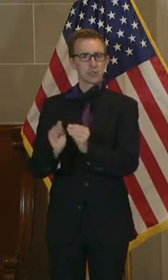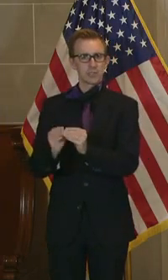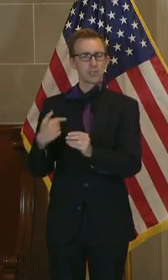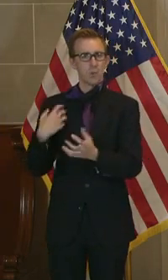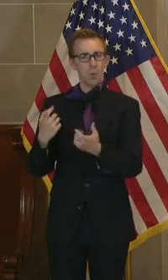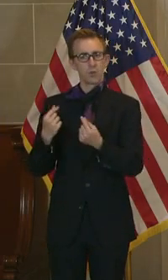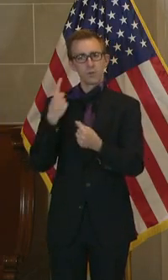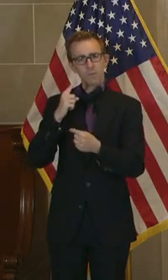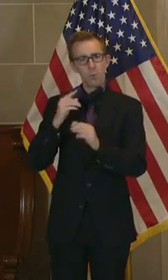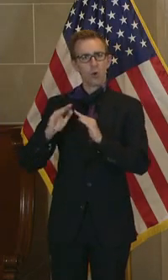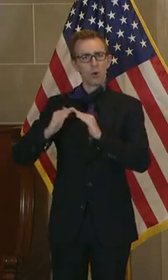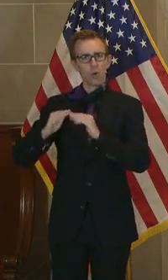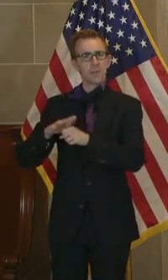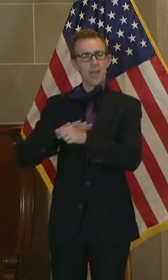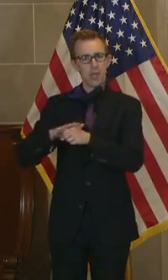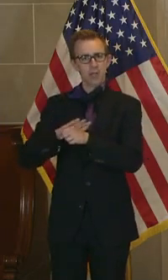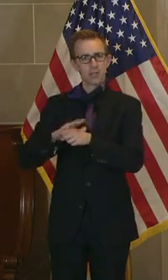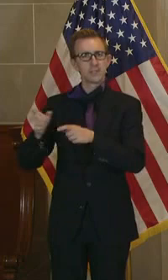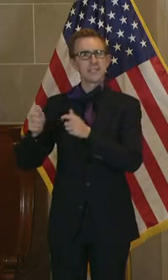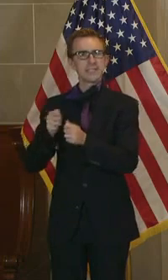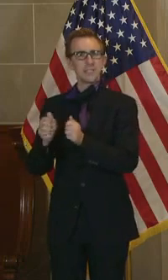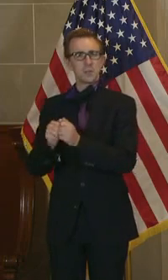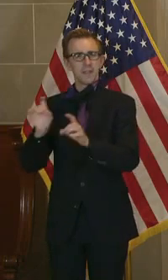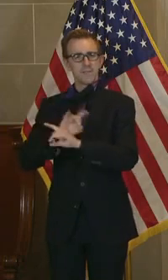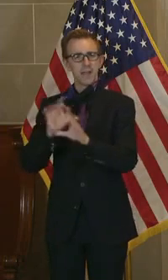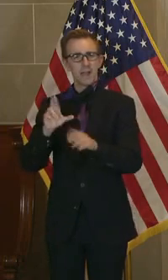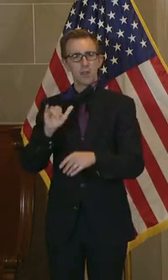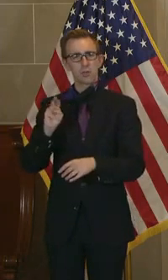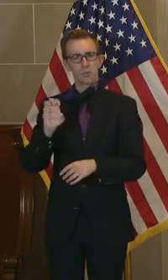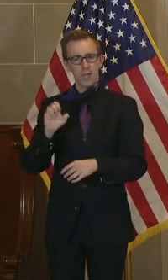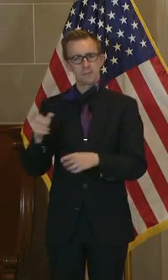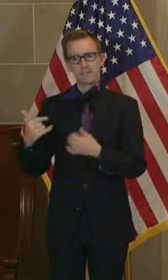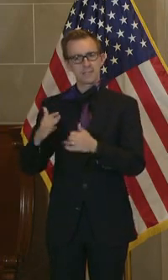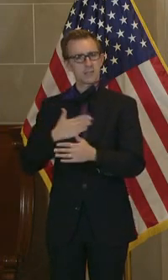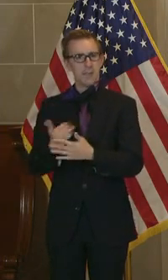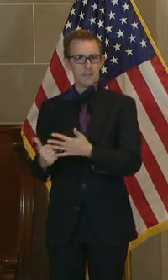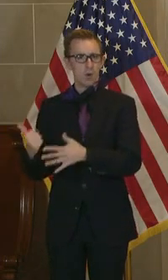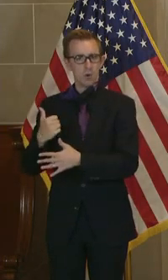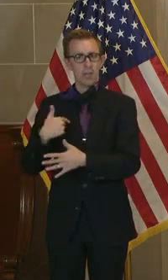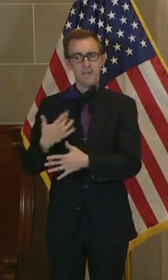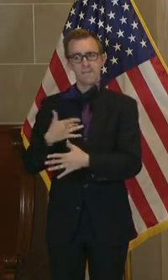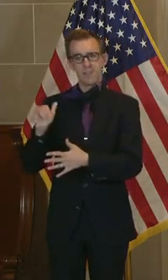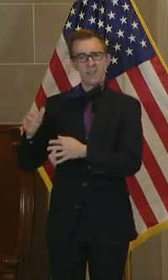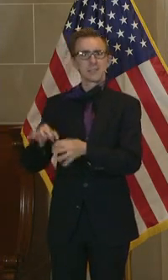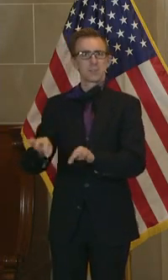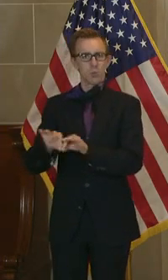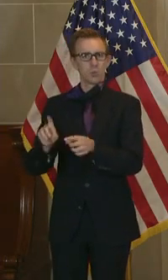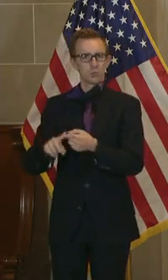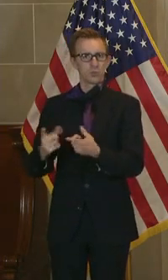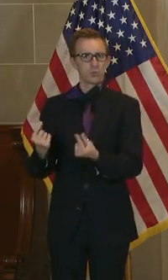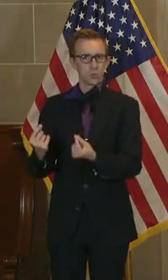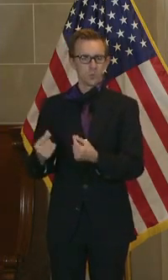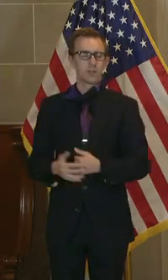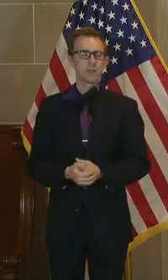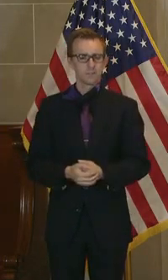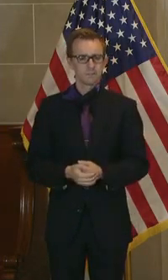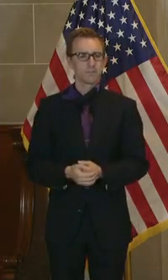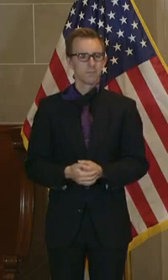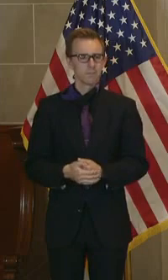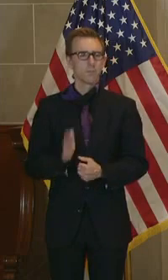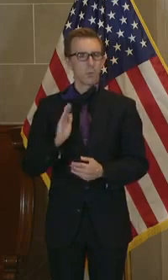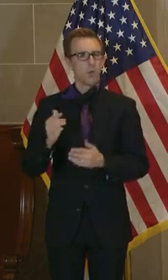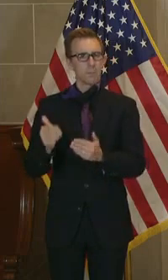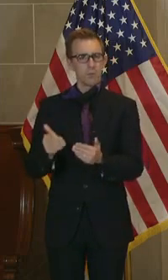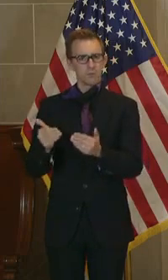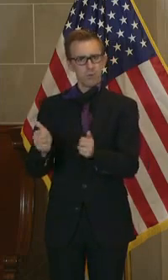the urban areas to do with violent crime. That's something that's still a priority, and I still think it's very important to get that done. So we're going to be moving